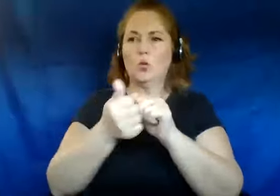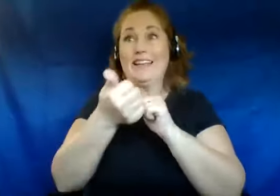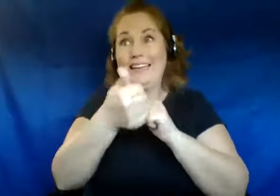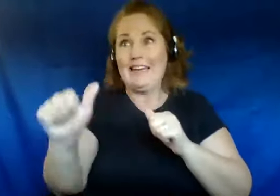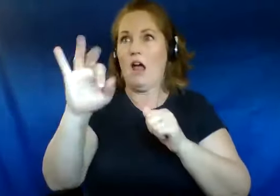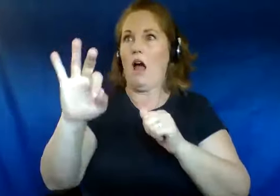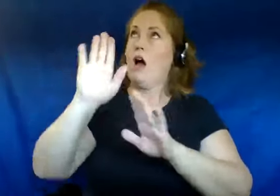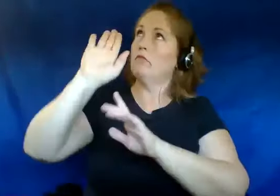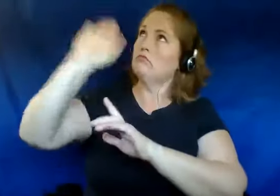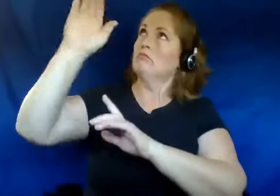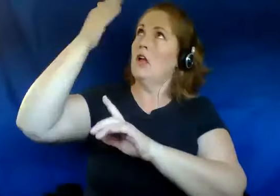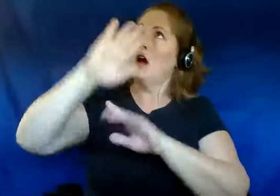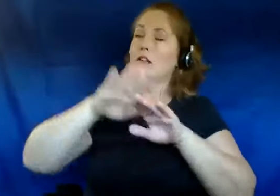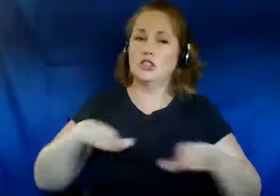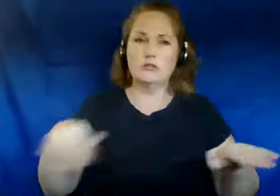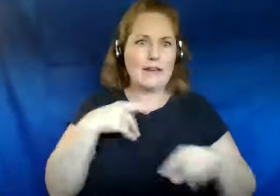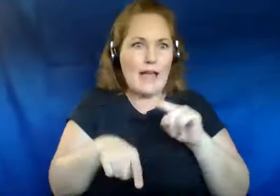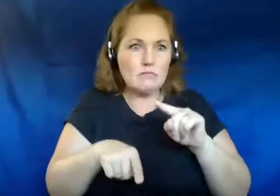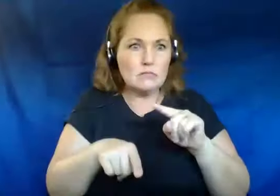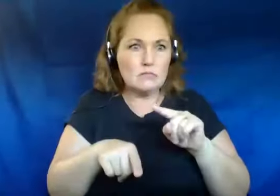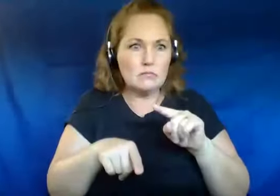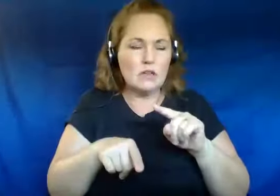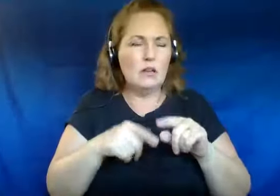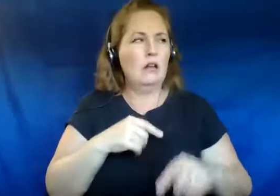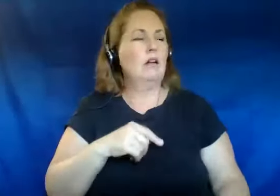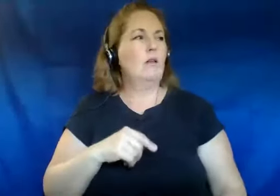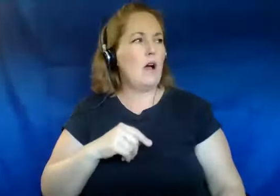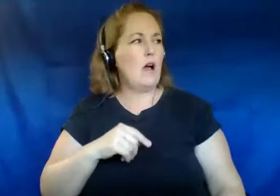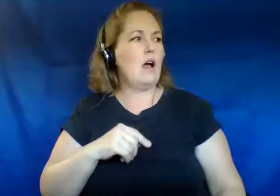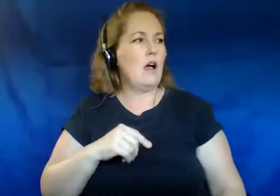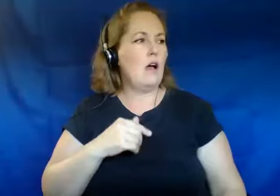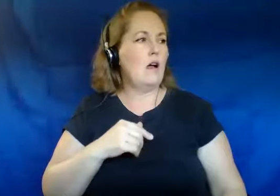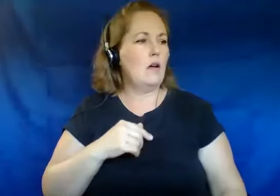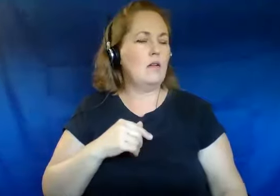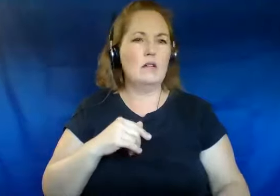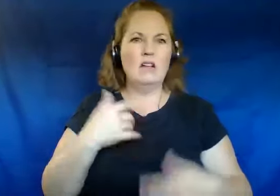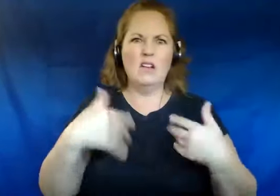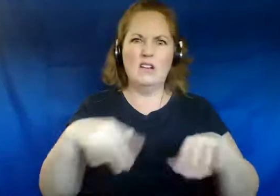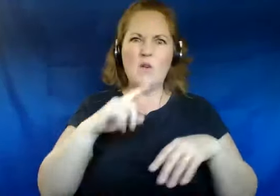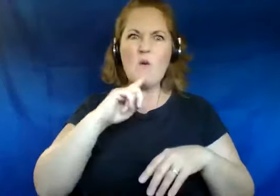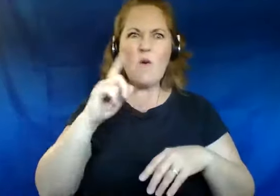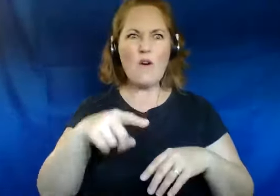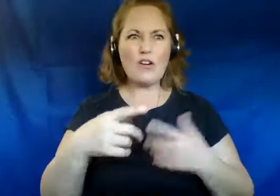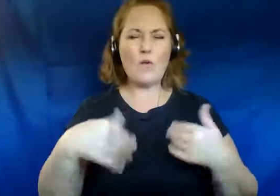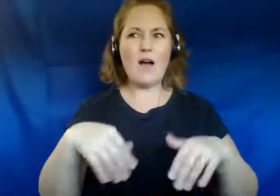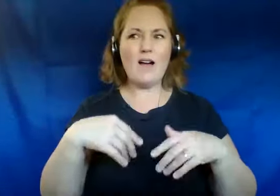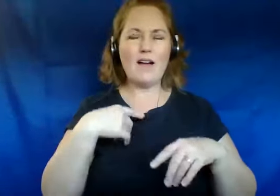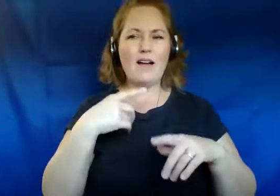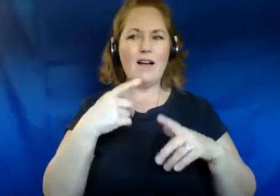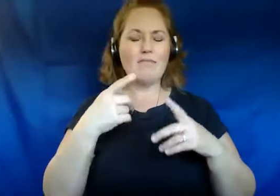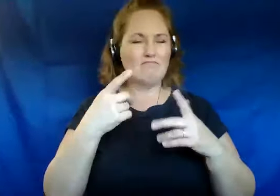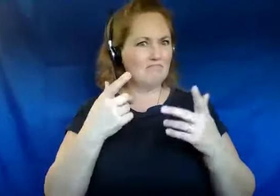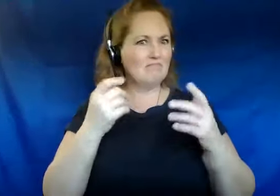God's kids. What an order. I can't go through with it. What an order.